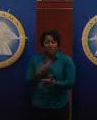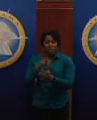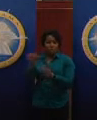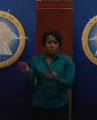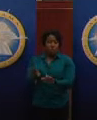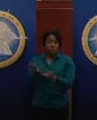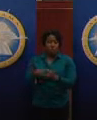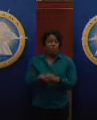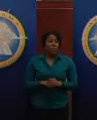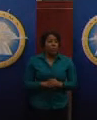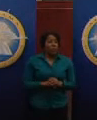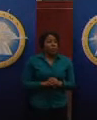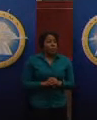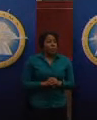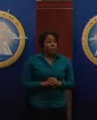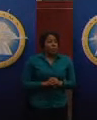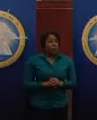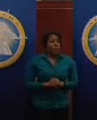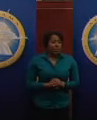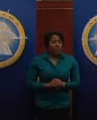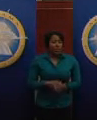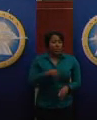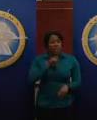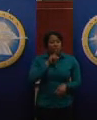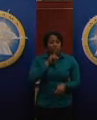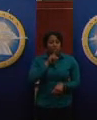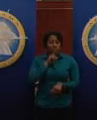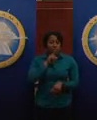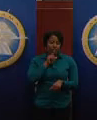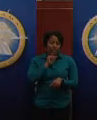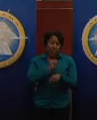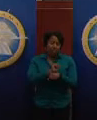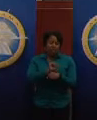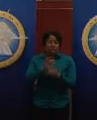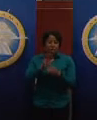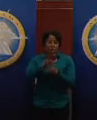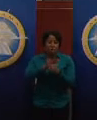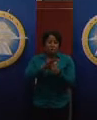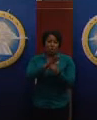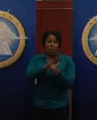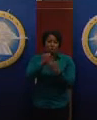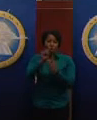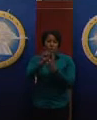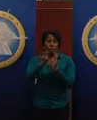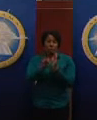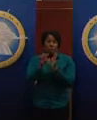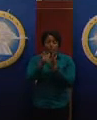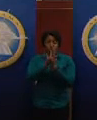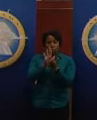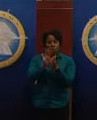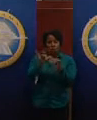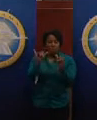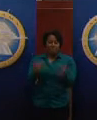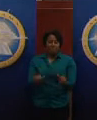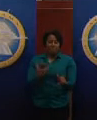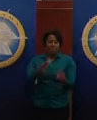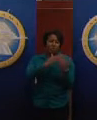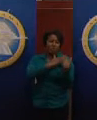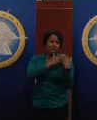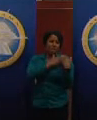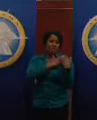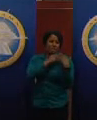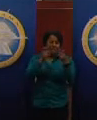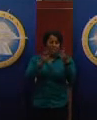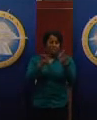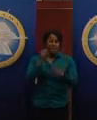see that it'll certainly continue to be the responsibility of local school systems to manage the day-to-day responsibilities of their schools. Now